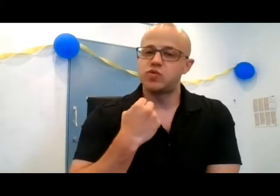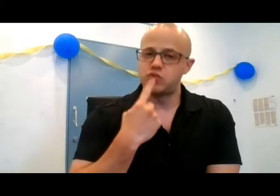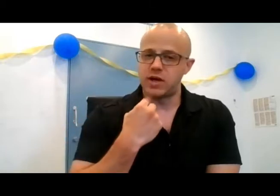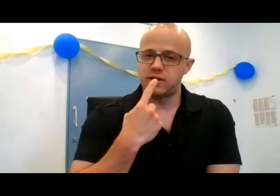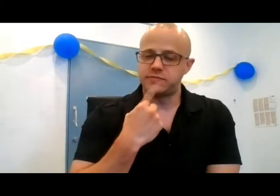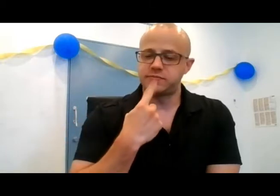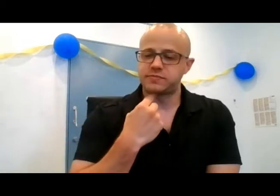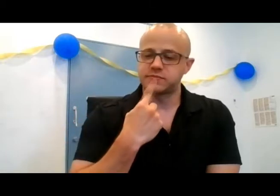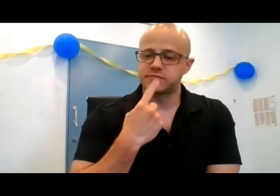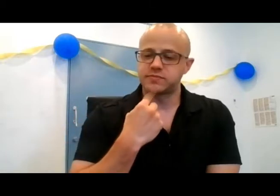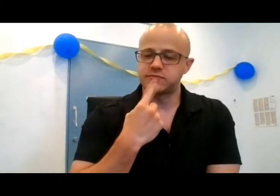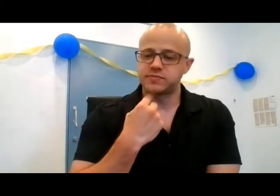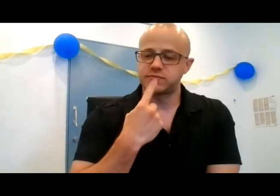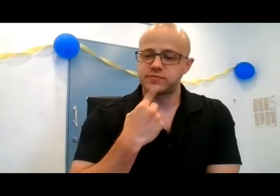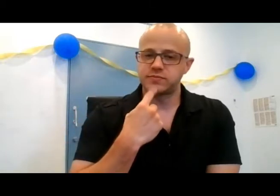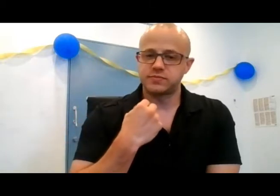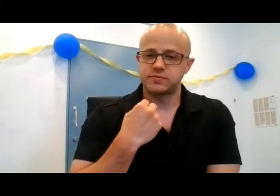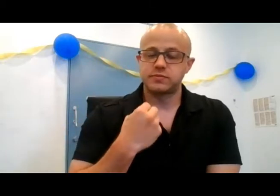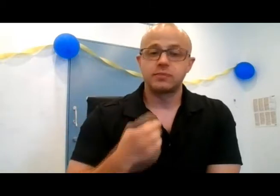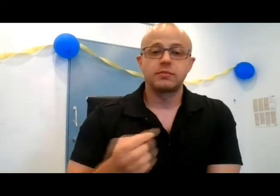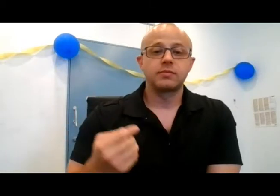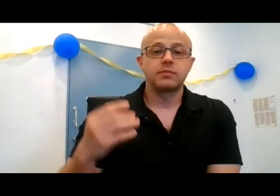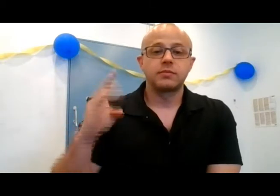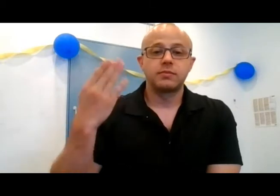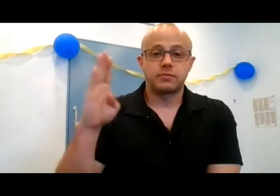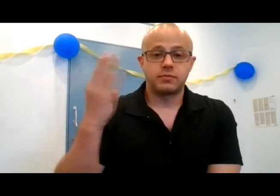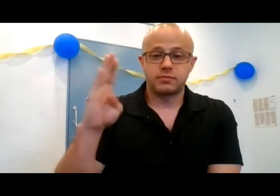R-E-D, red.